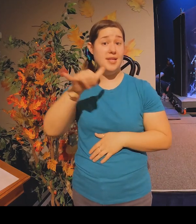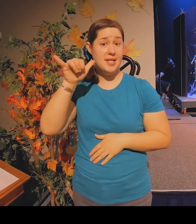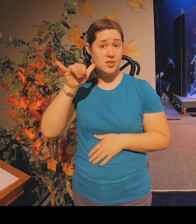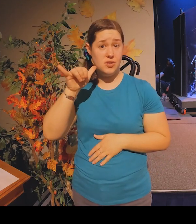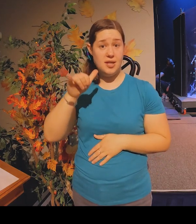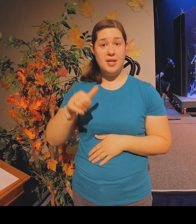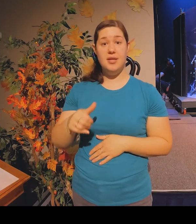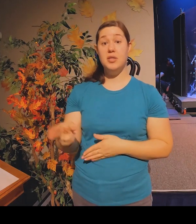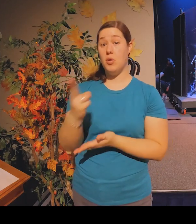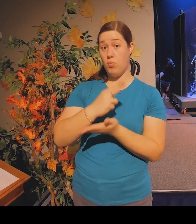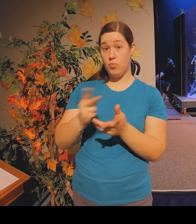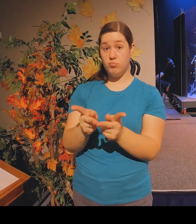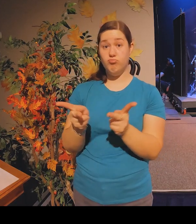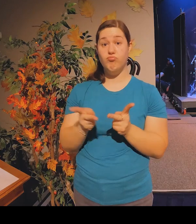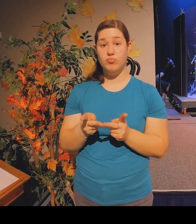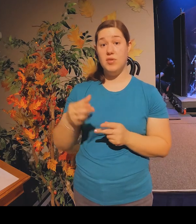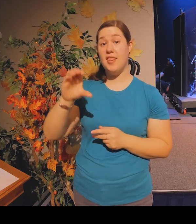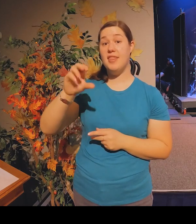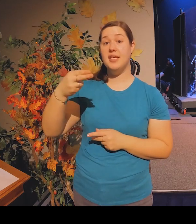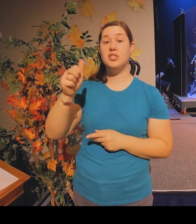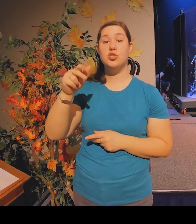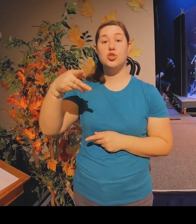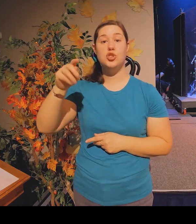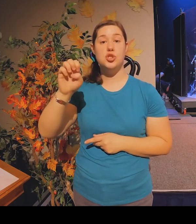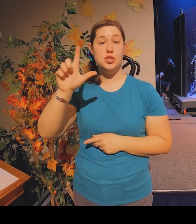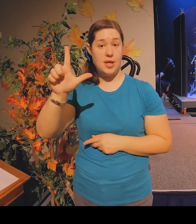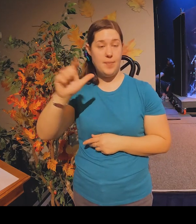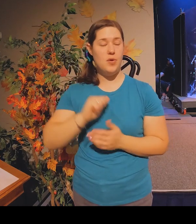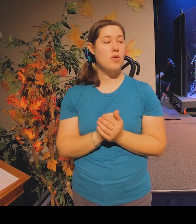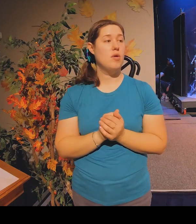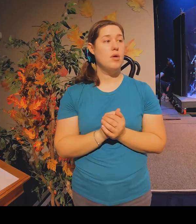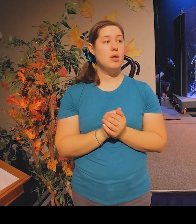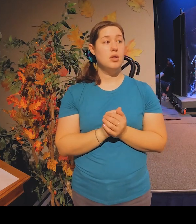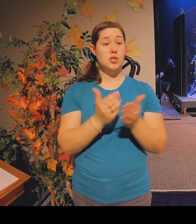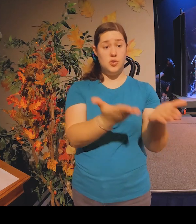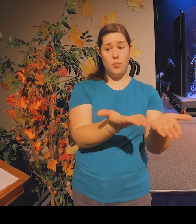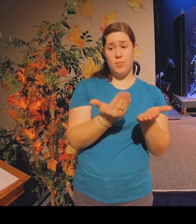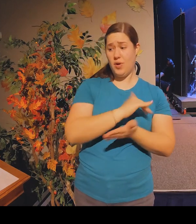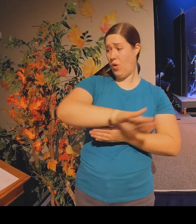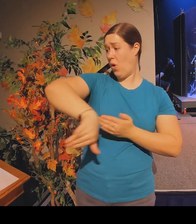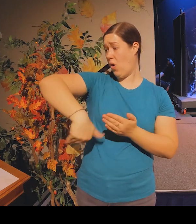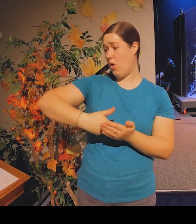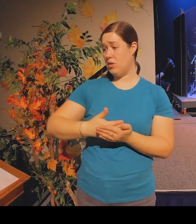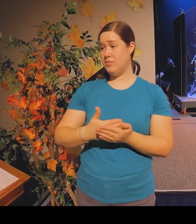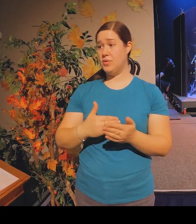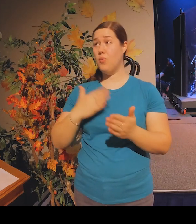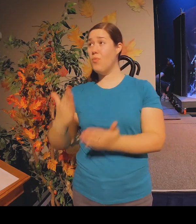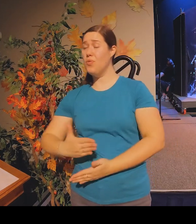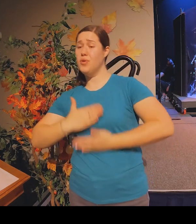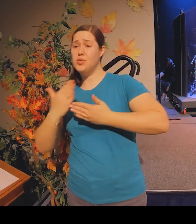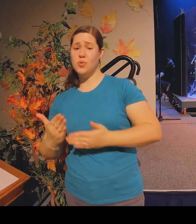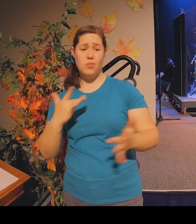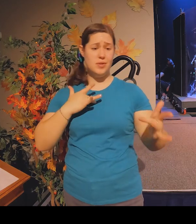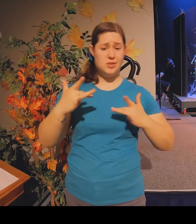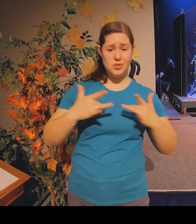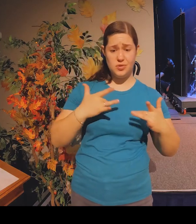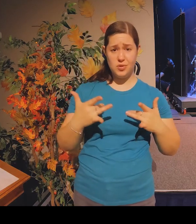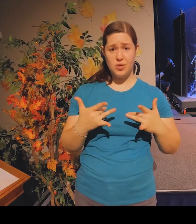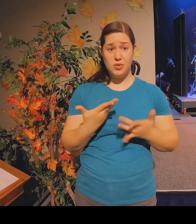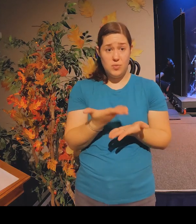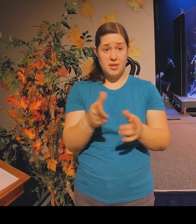So friends, may we take all the joys we bring into the space, all the concerns and this family, and let us go to God together in